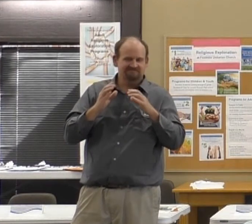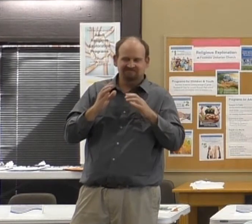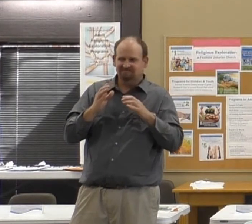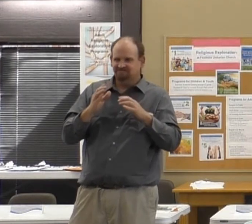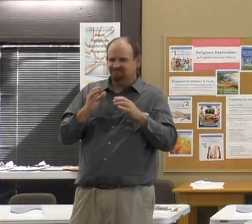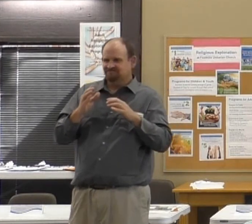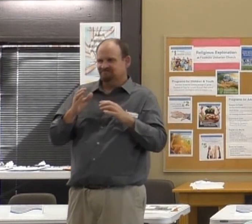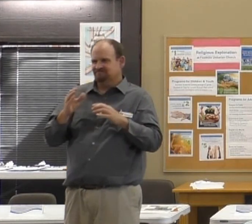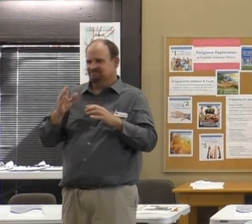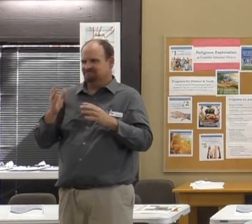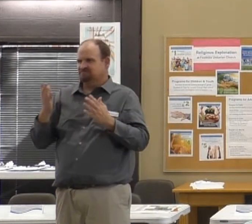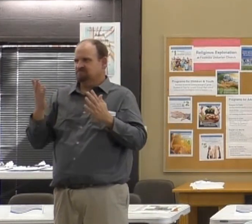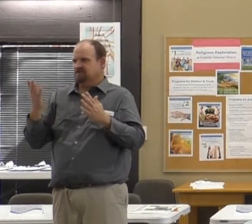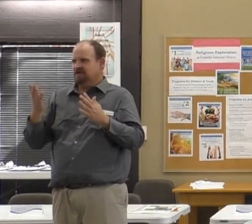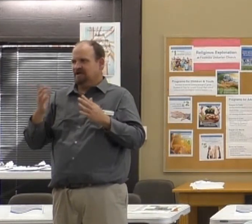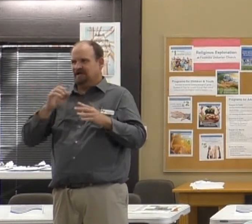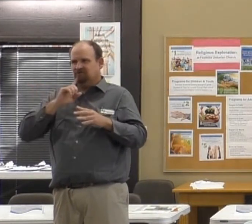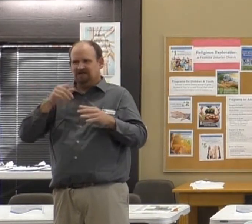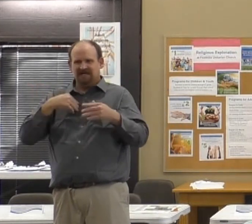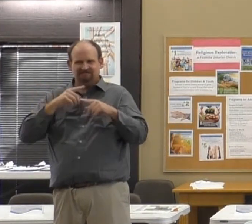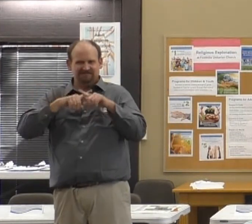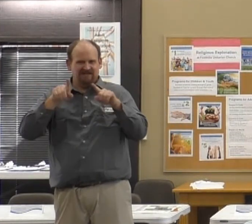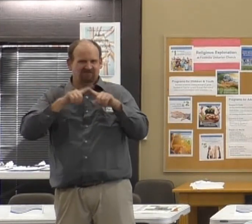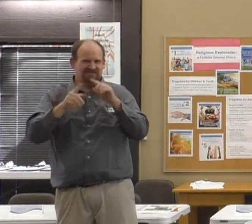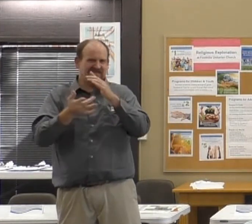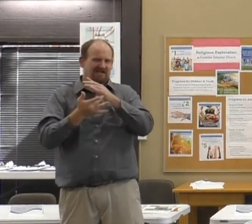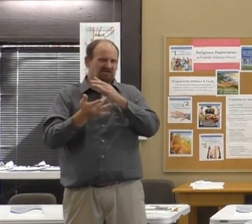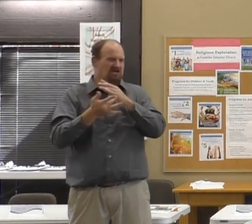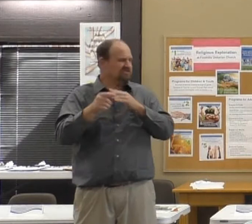And so our question is, how do we improve communication?